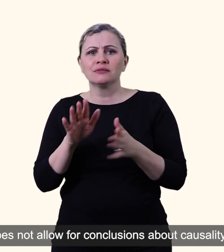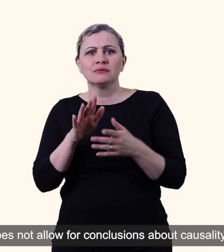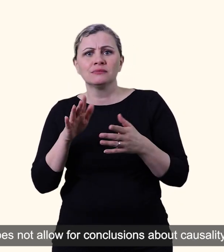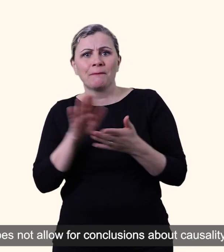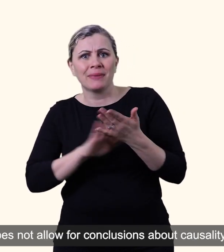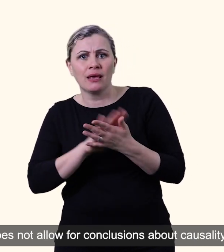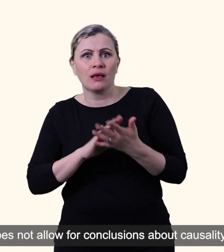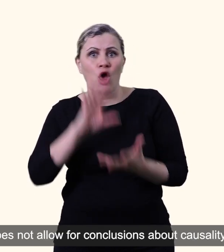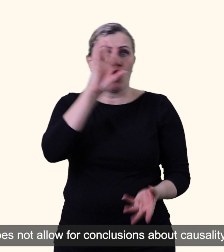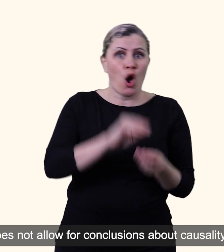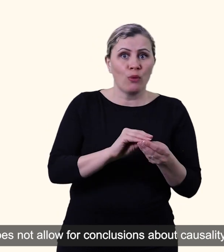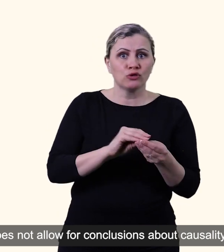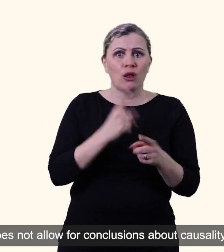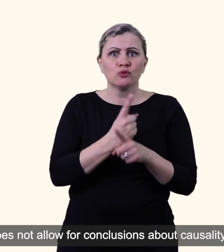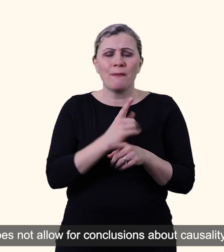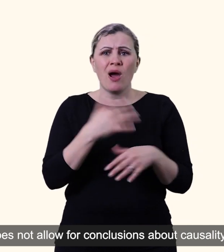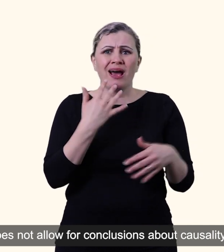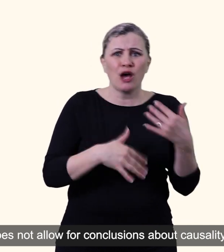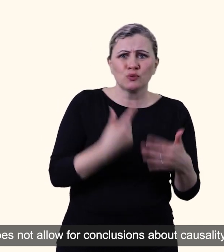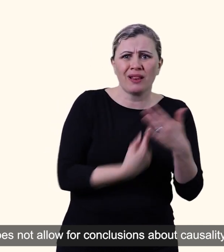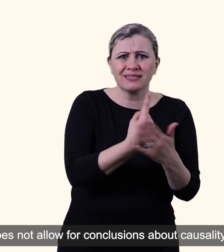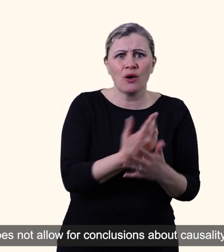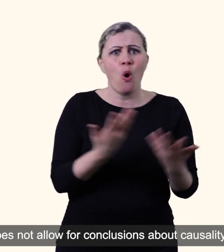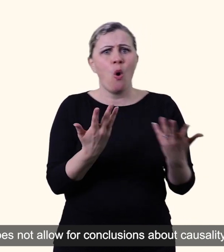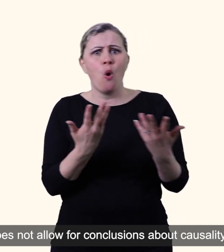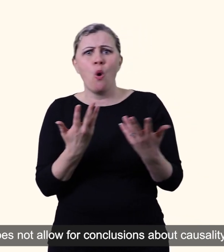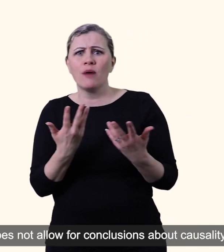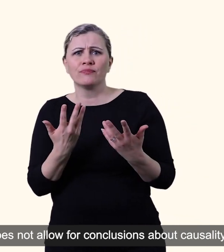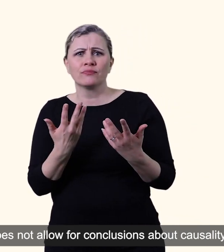It does not allow for conclusions about causality,